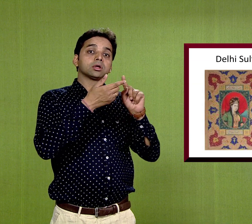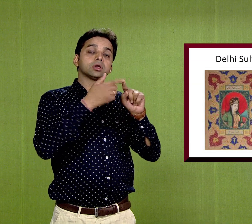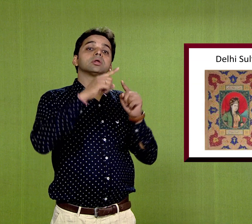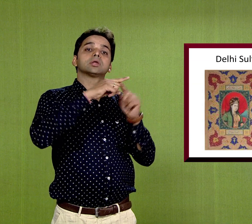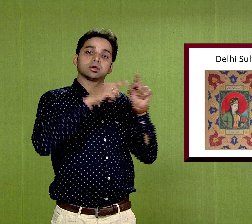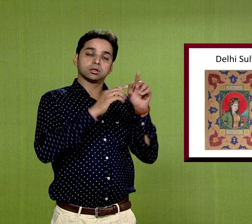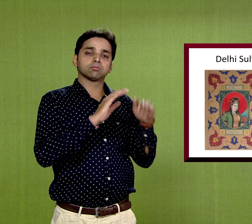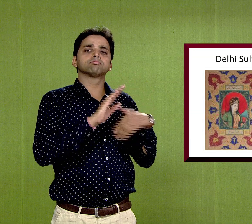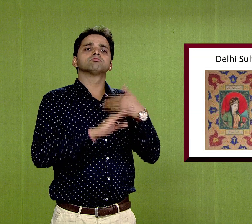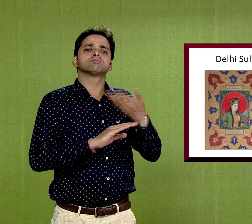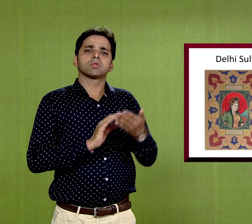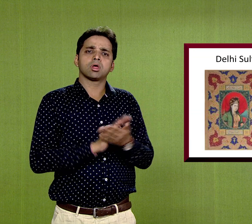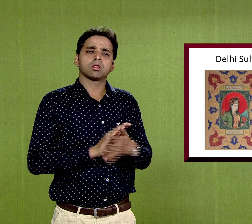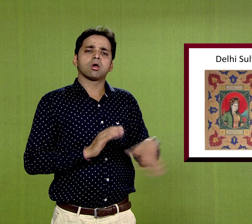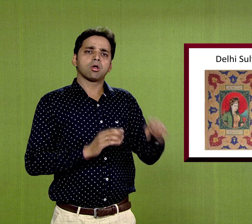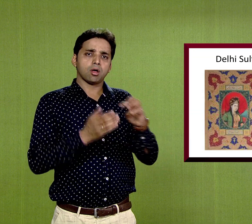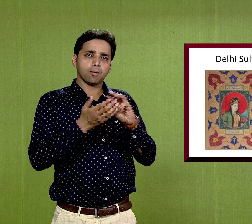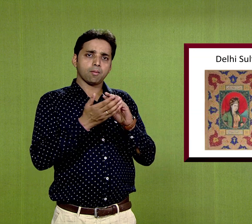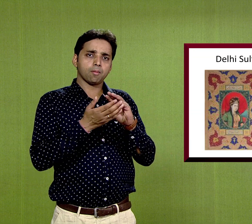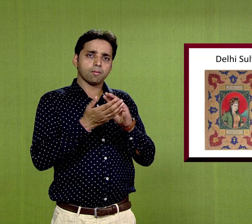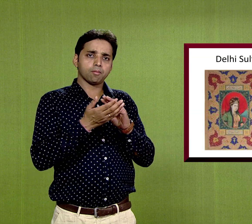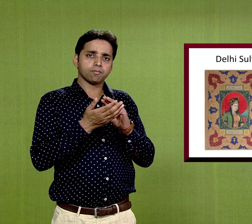the mural paintings